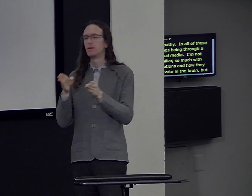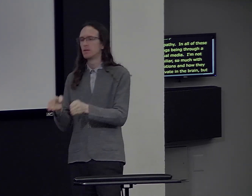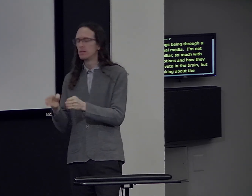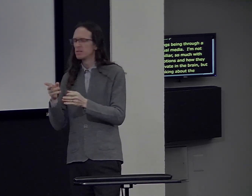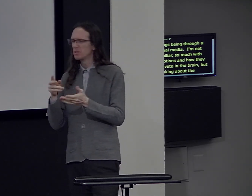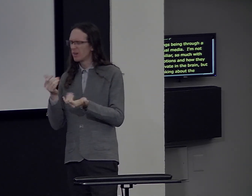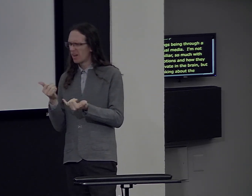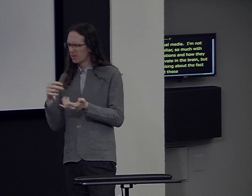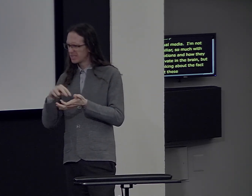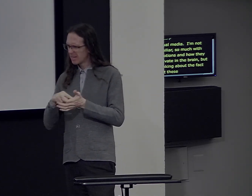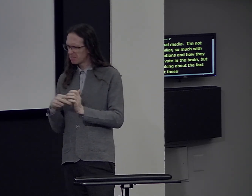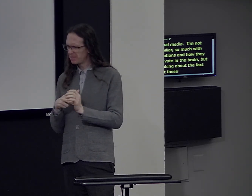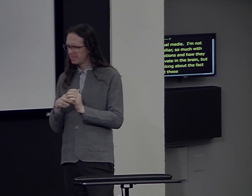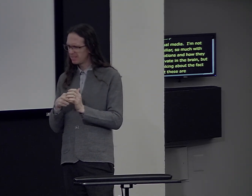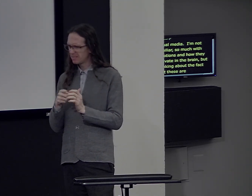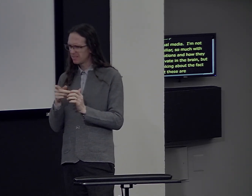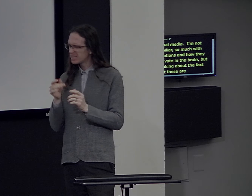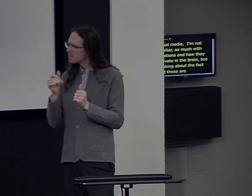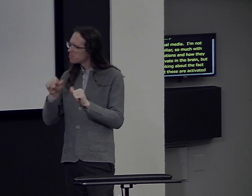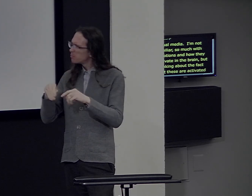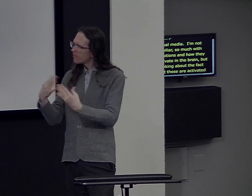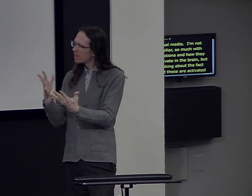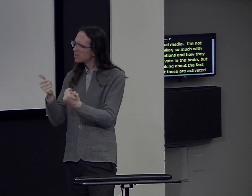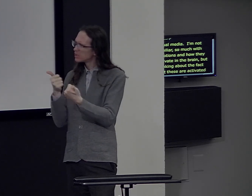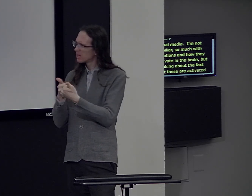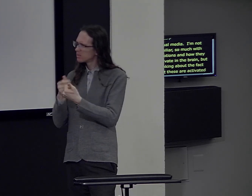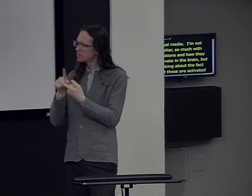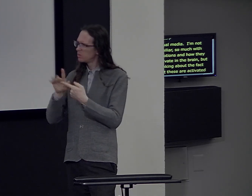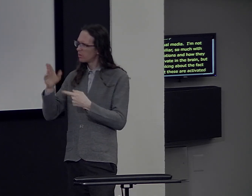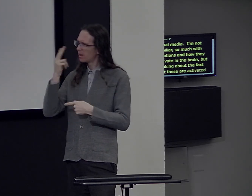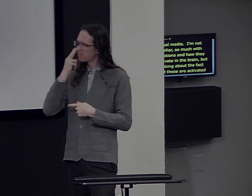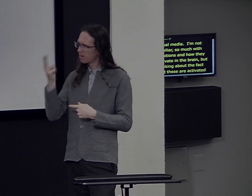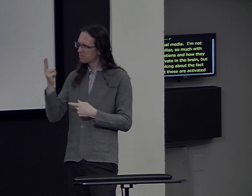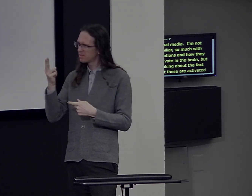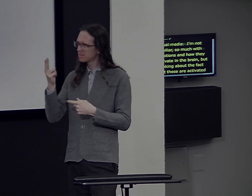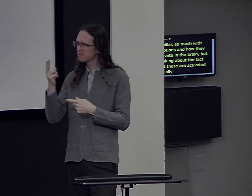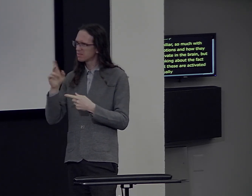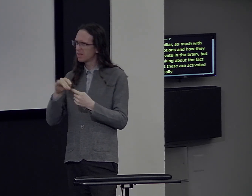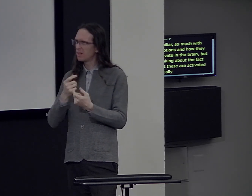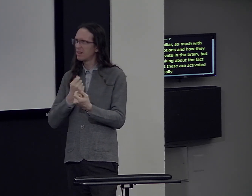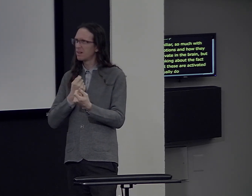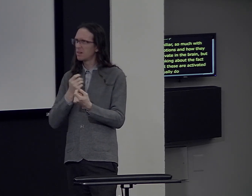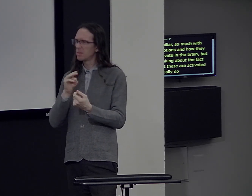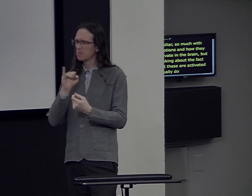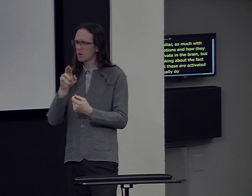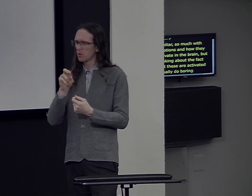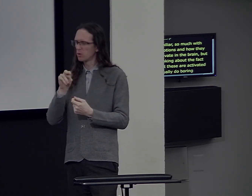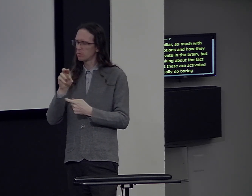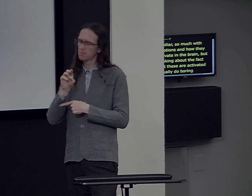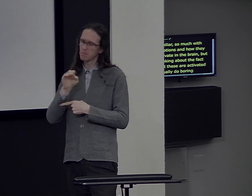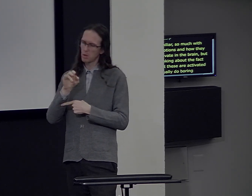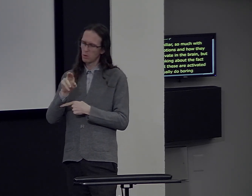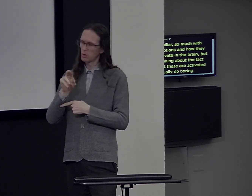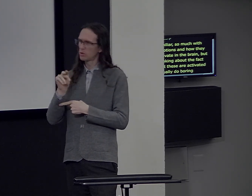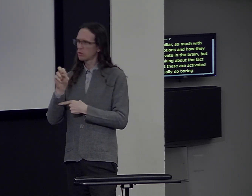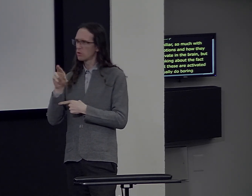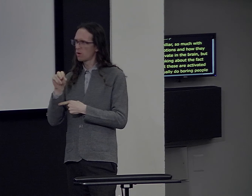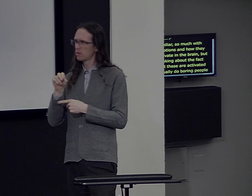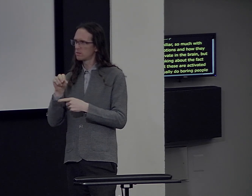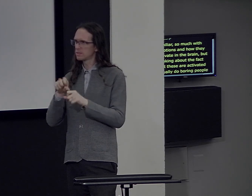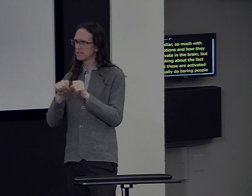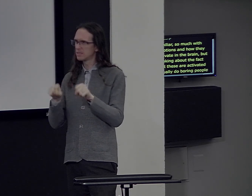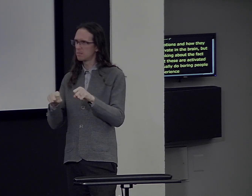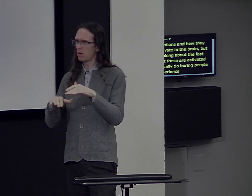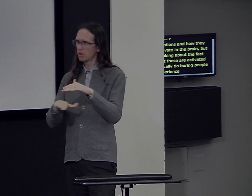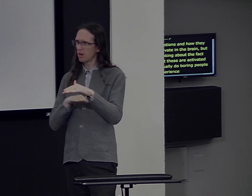activated visually, do blind people experience emotion less than sighted people? Also, going back to your